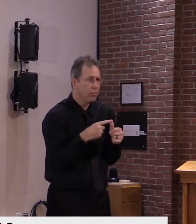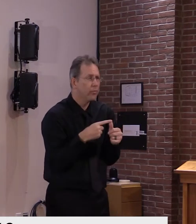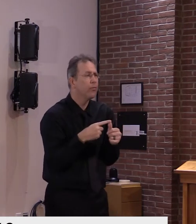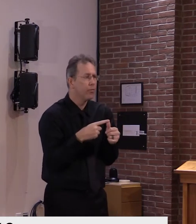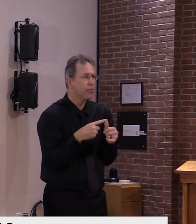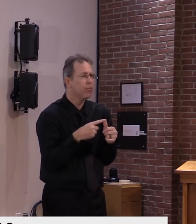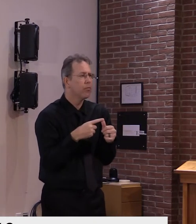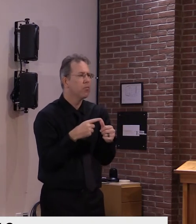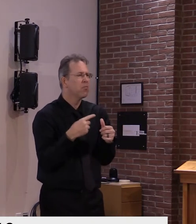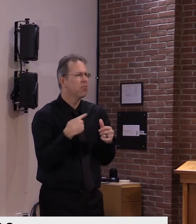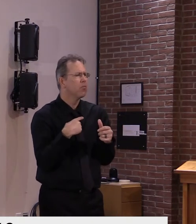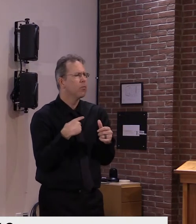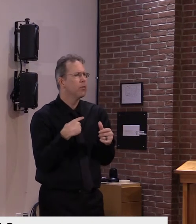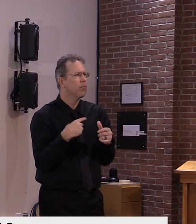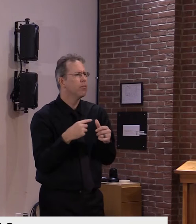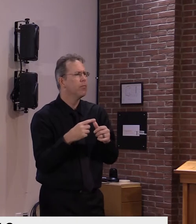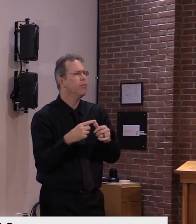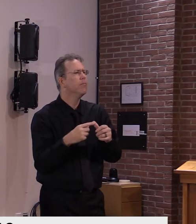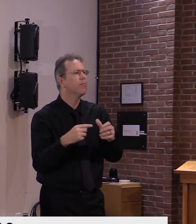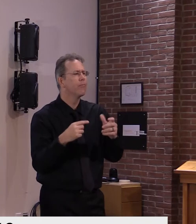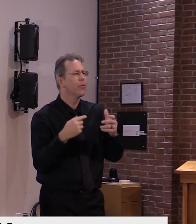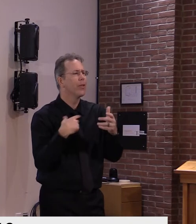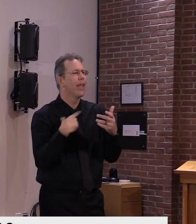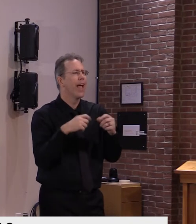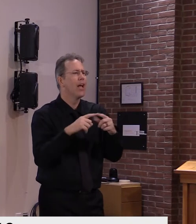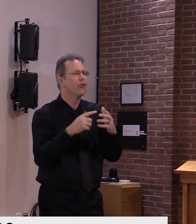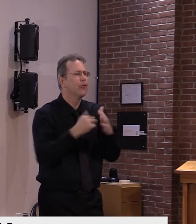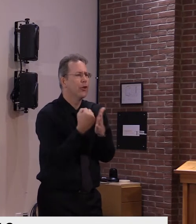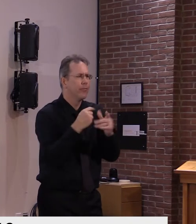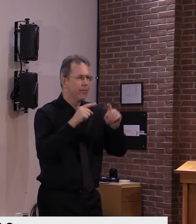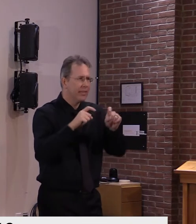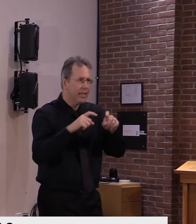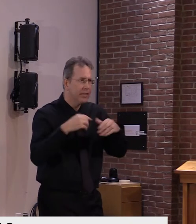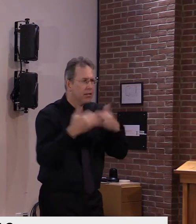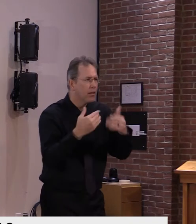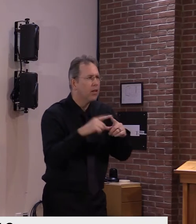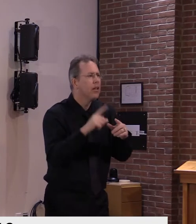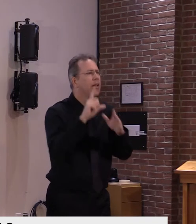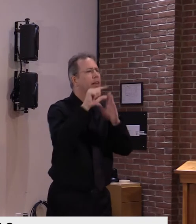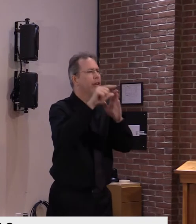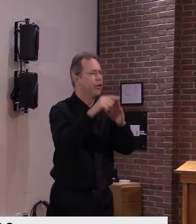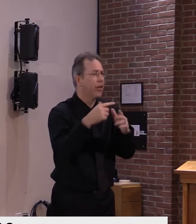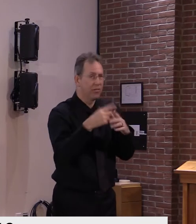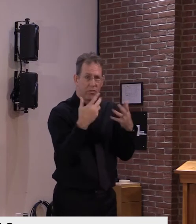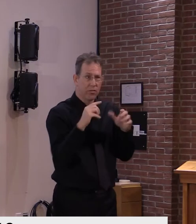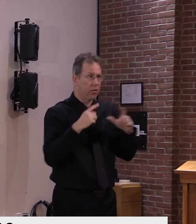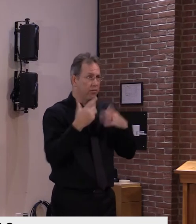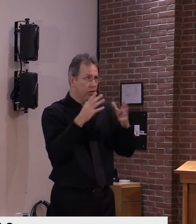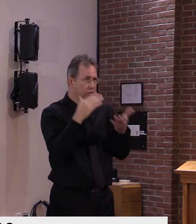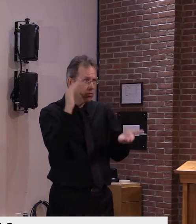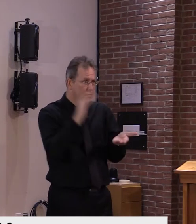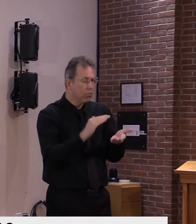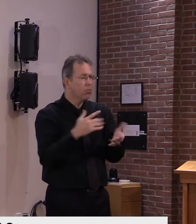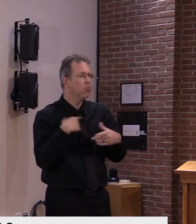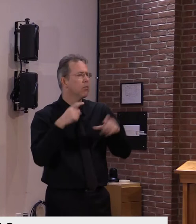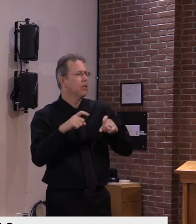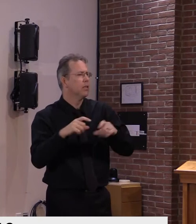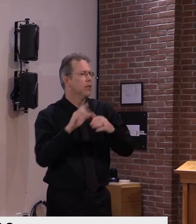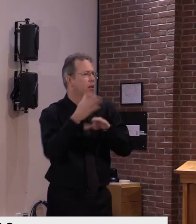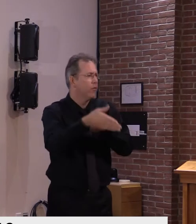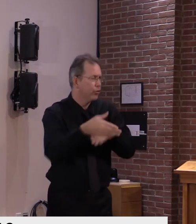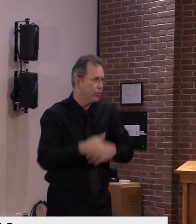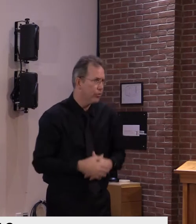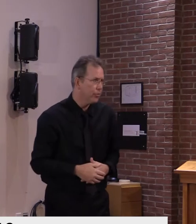the first of the year. Okay. Thank you all very much. Appreciate it. Thank you.